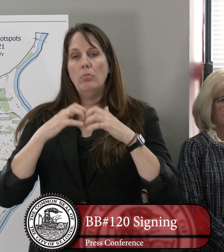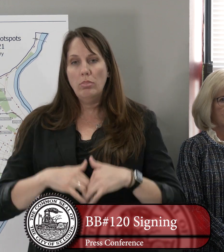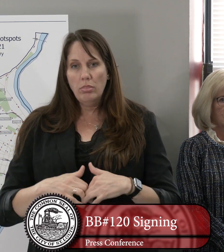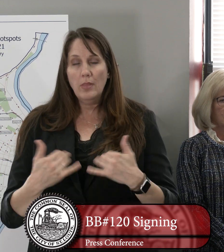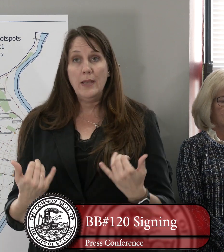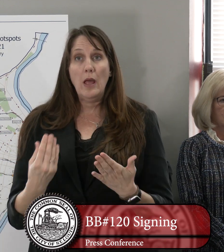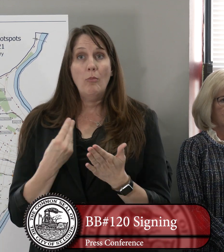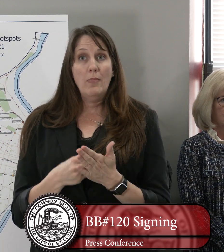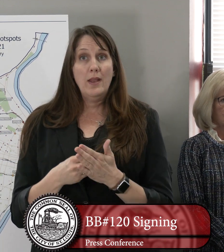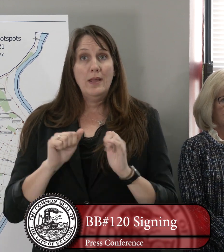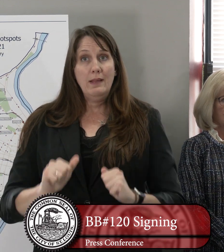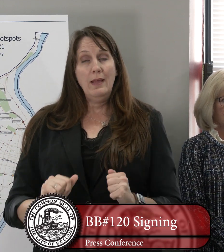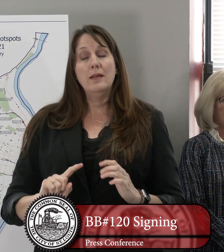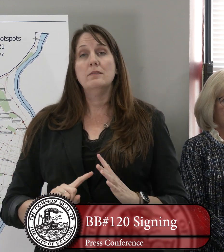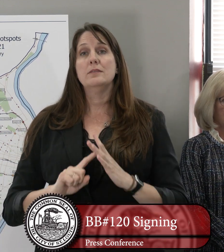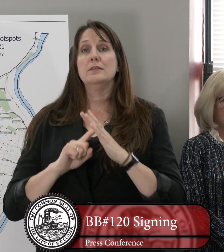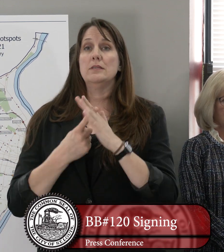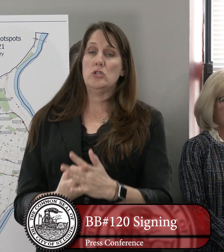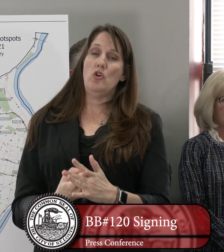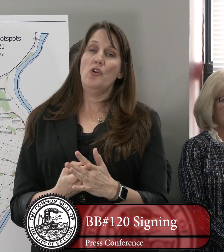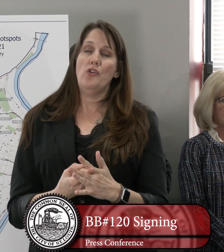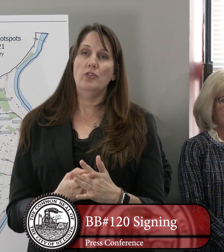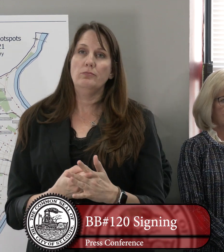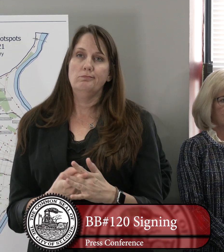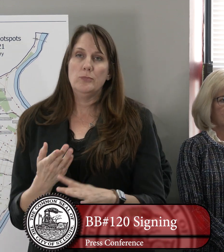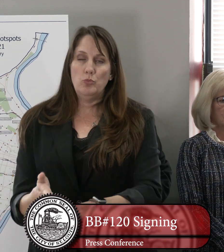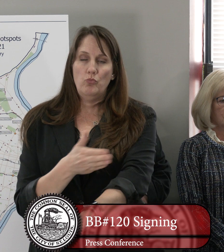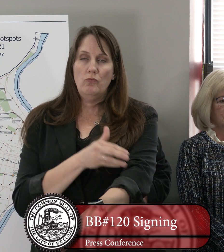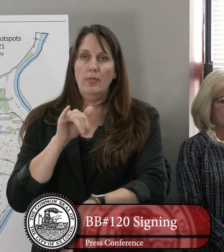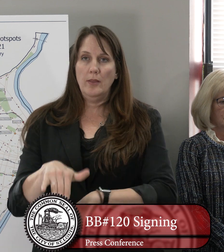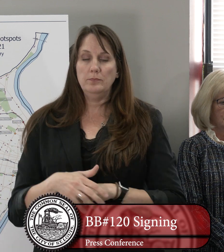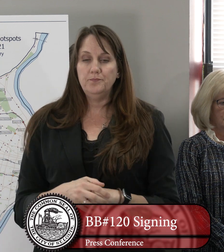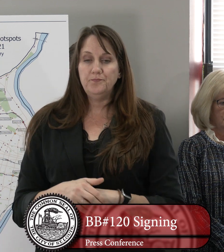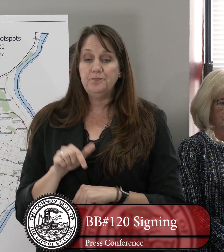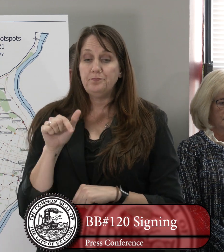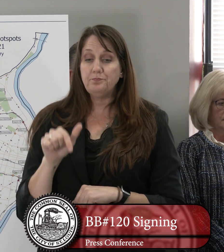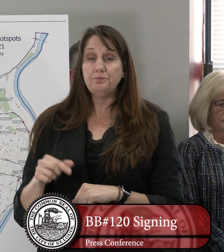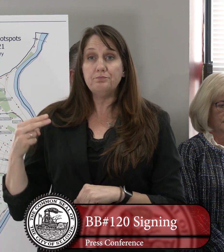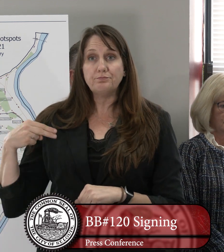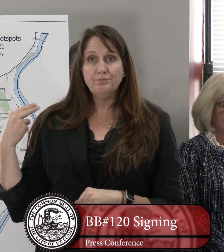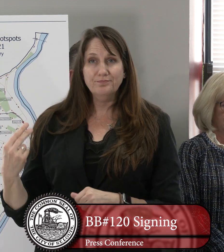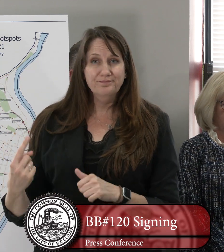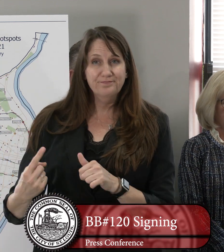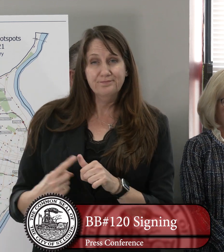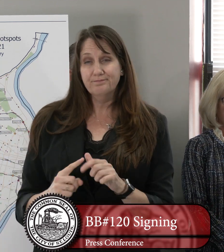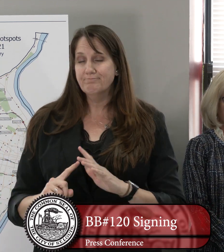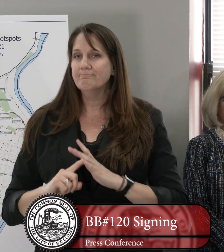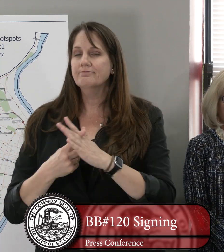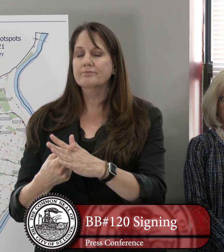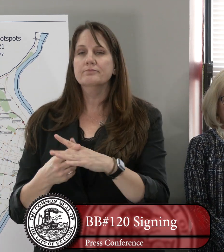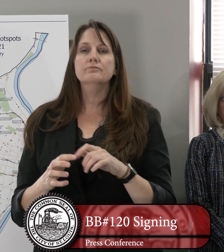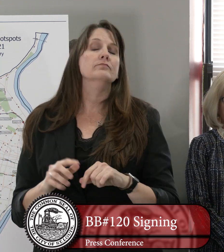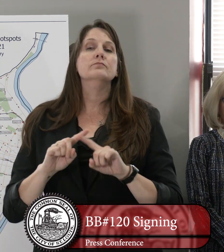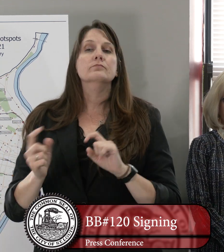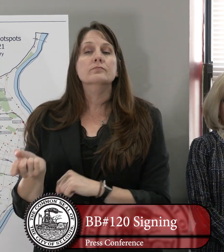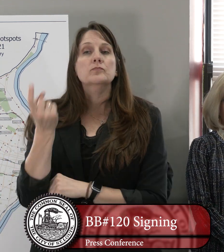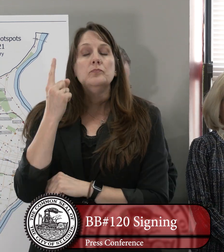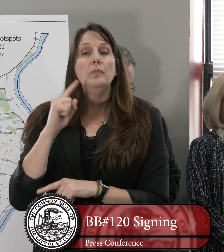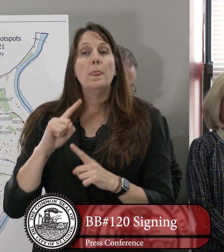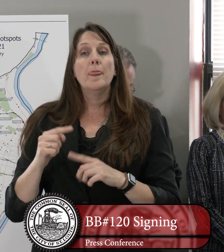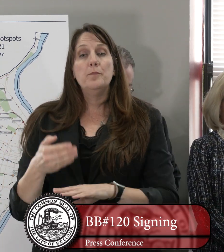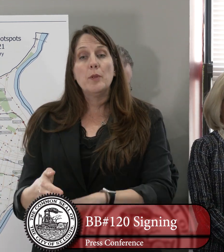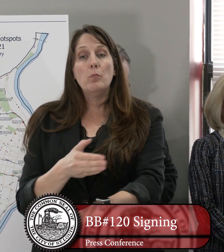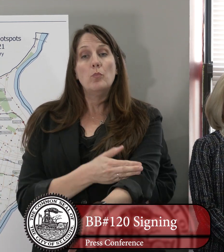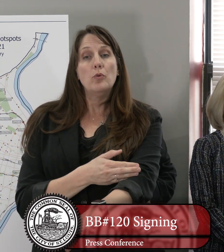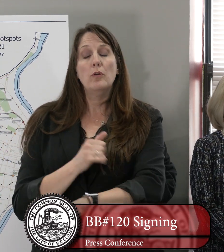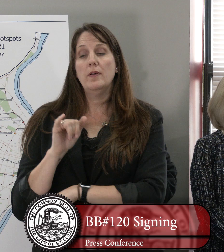begin to correct decades of disinvestment. This is a historic first step. However, while improving